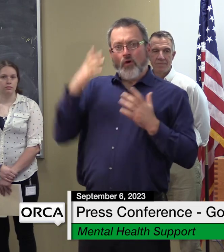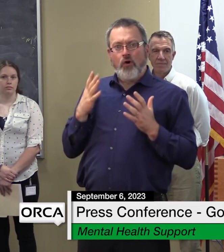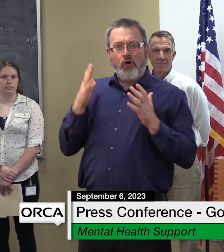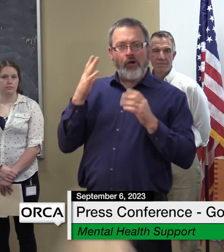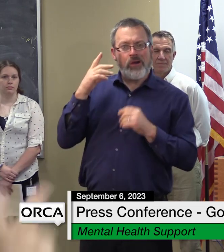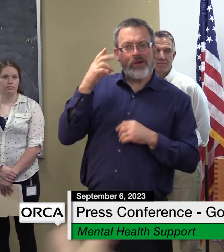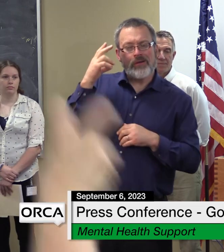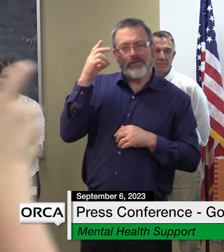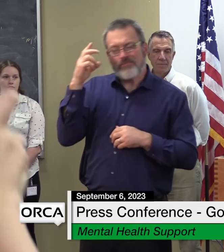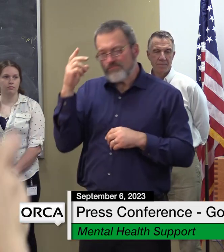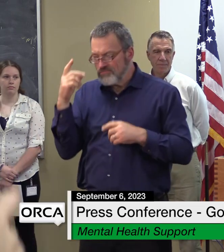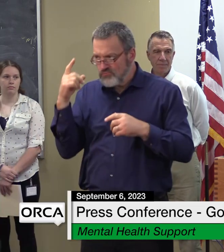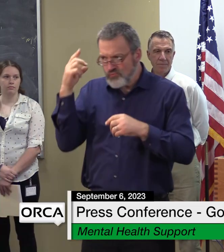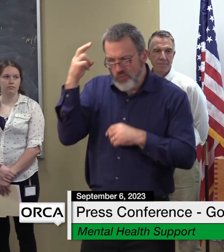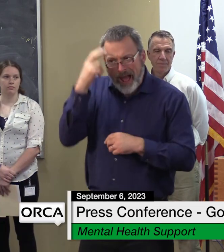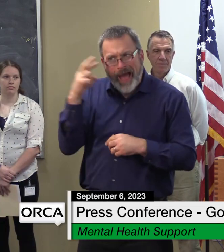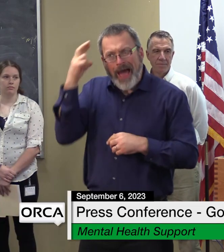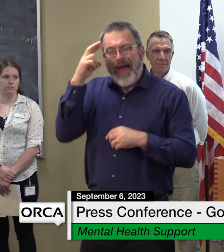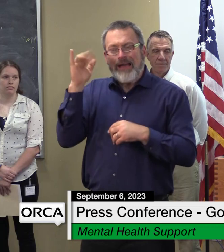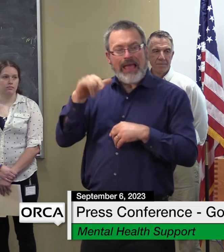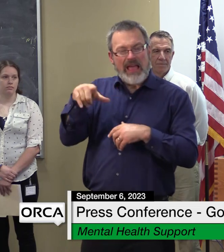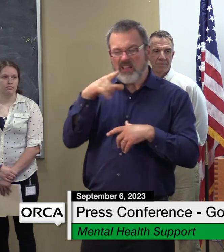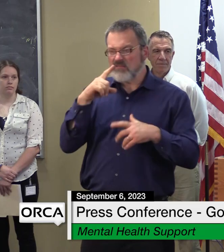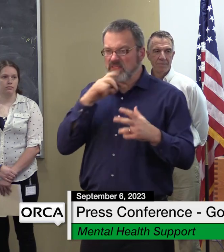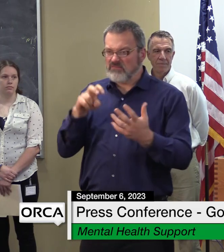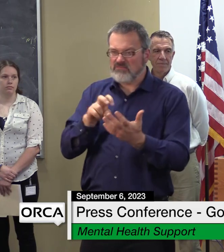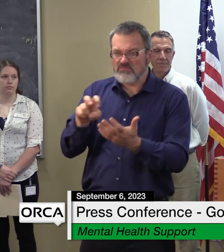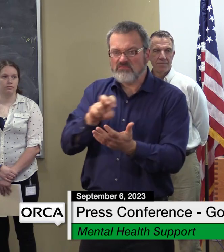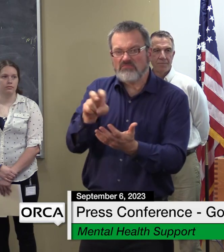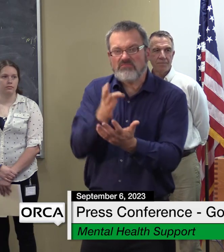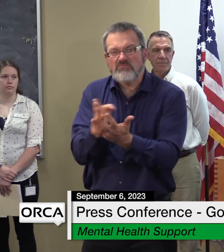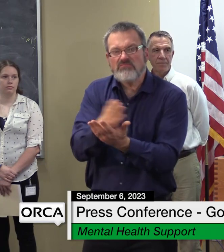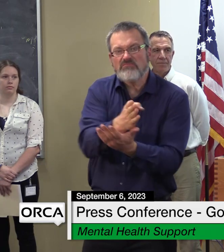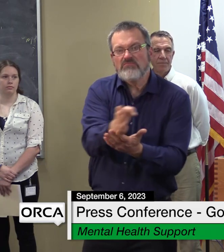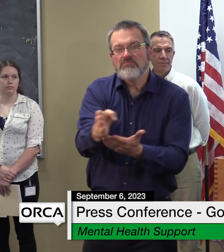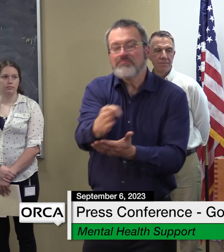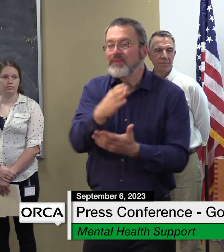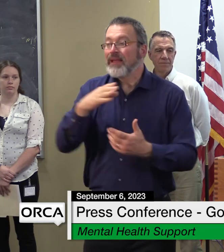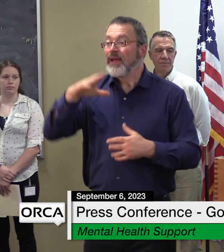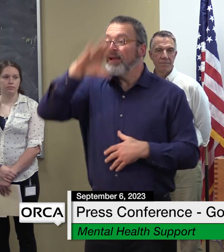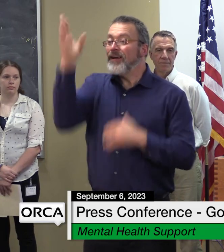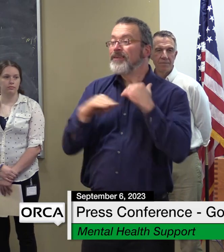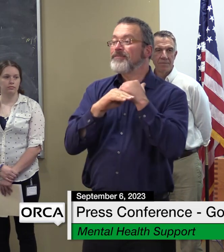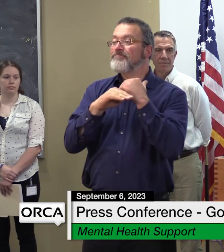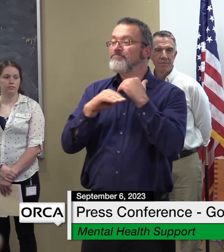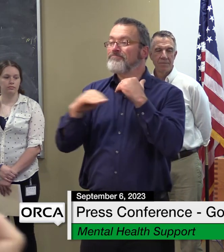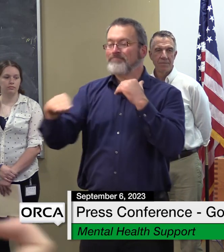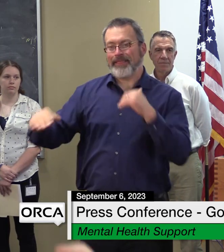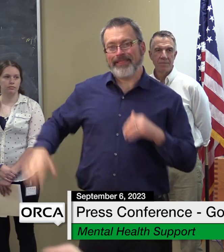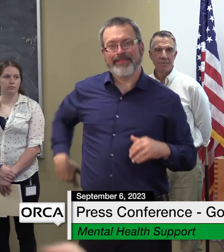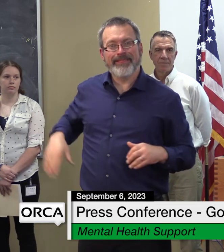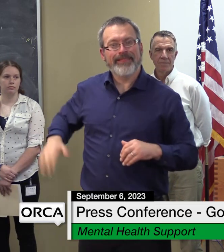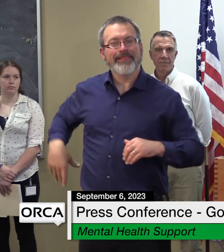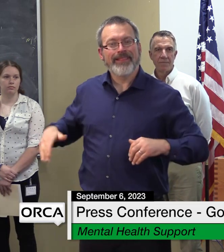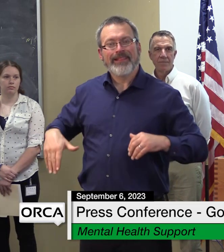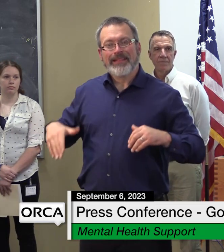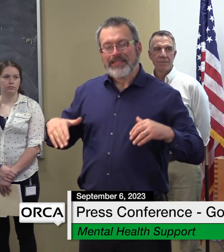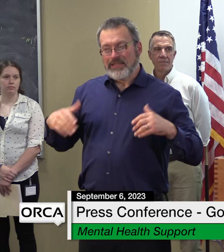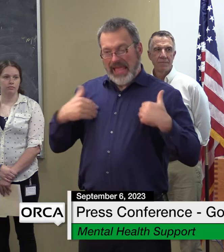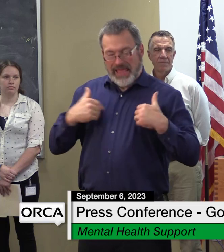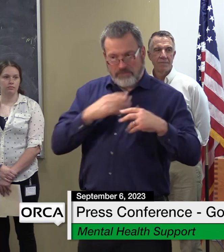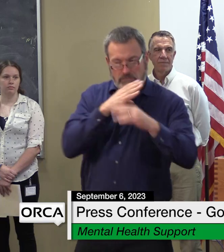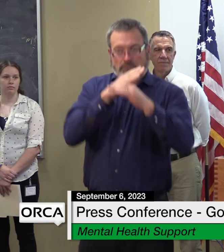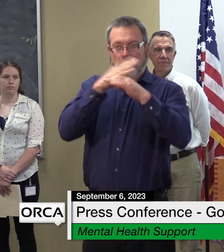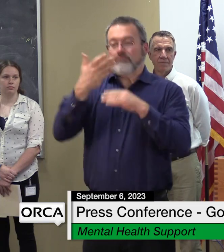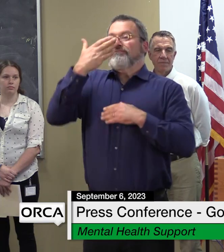healing is not a linear process. We've been faced with significant obstacles, but the resilience of Vermonters is something that offers